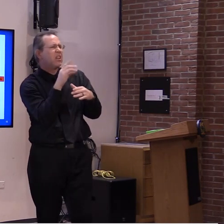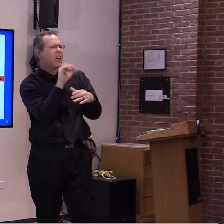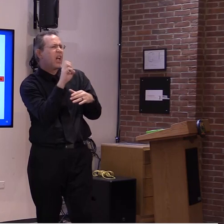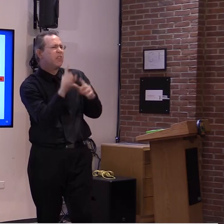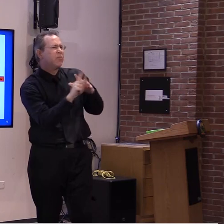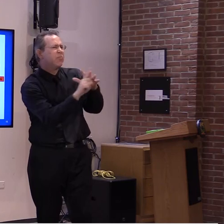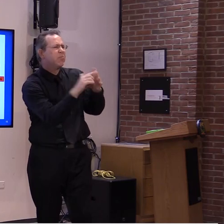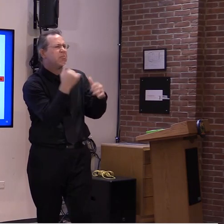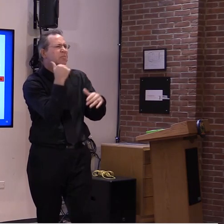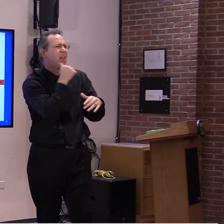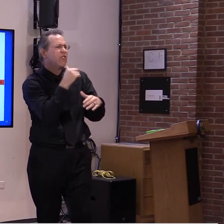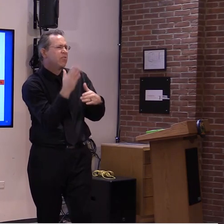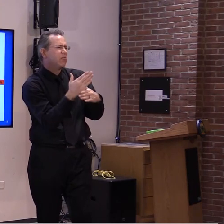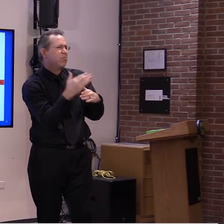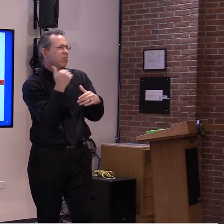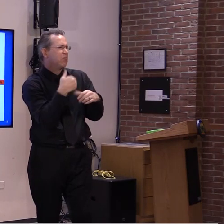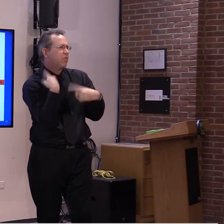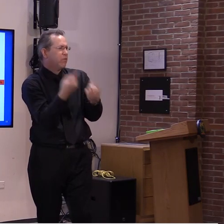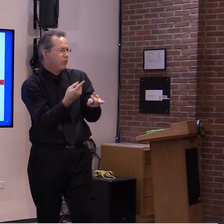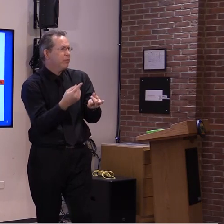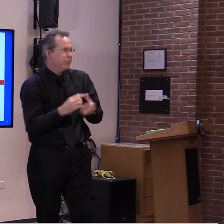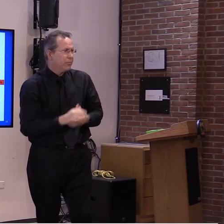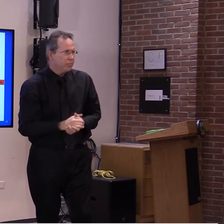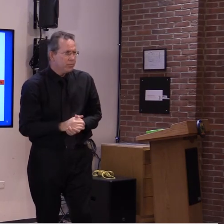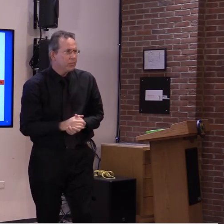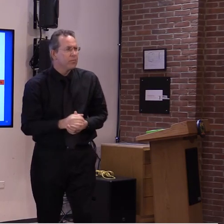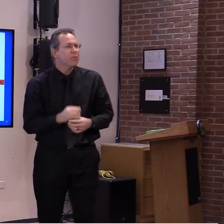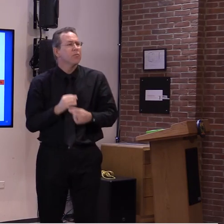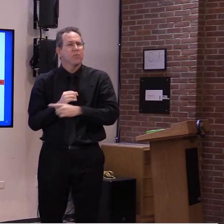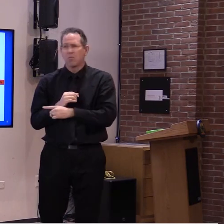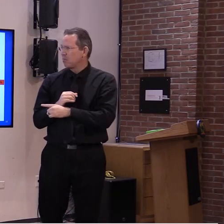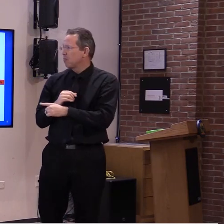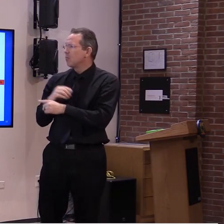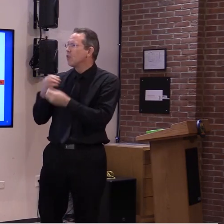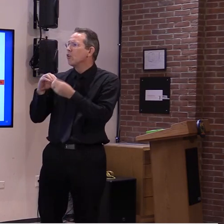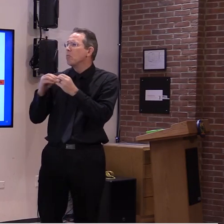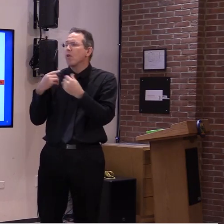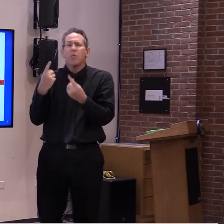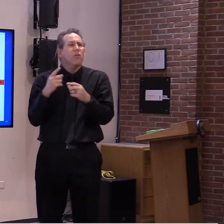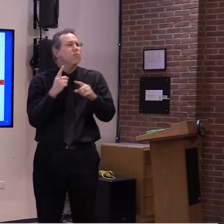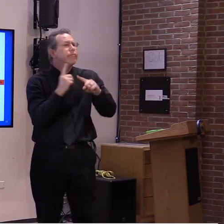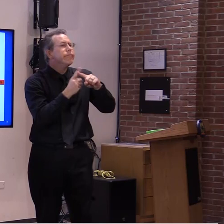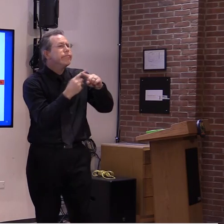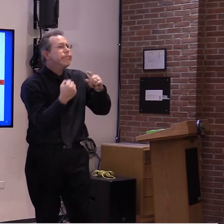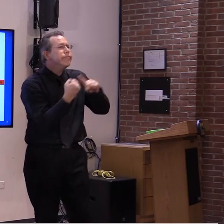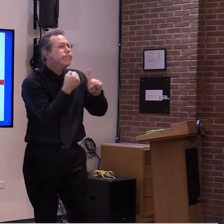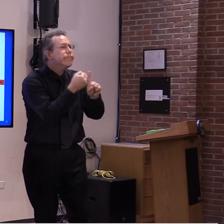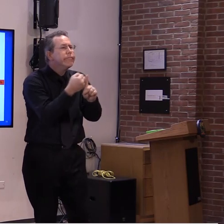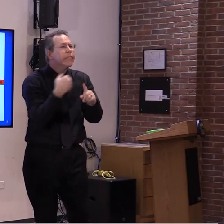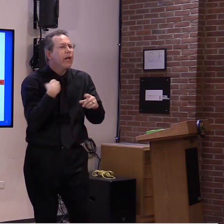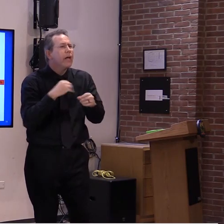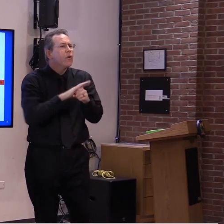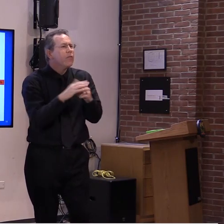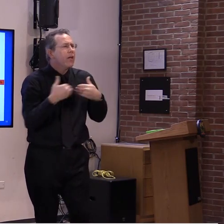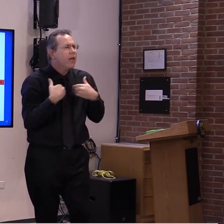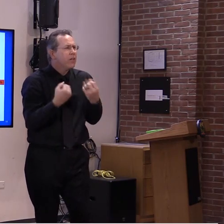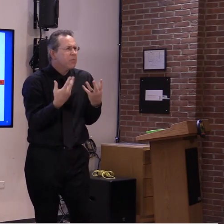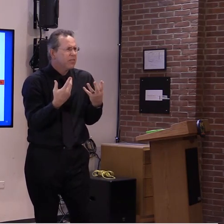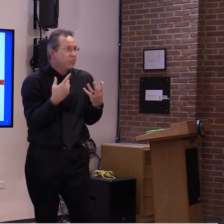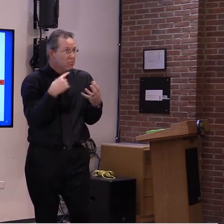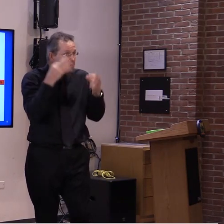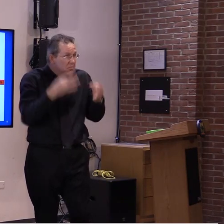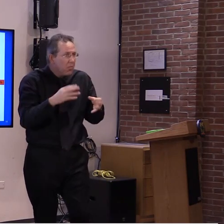7-day average. But it's important for us not to draw any conclusions until we receive more case data and